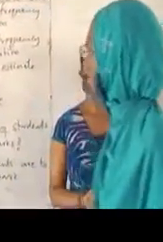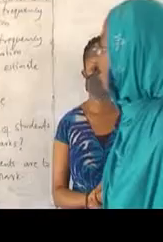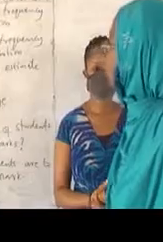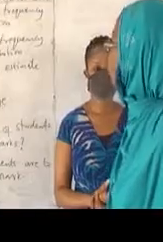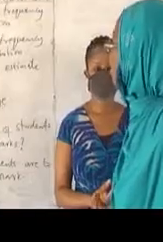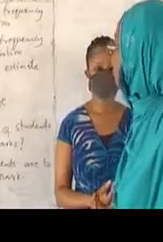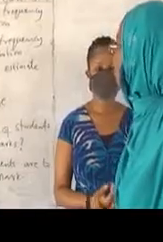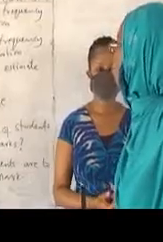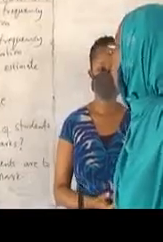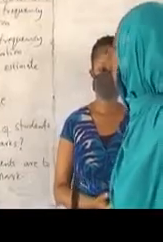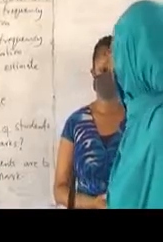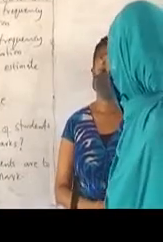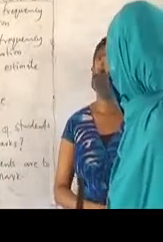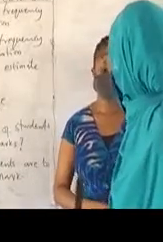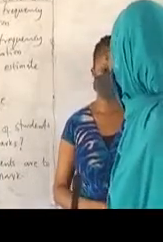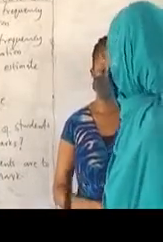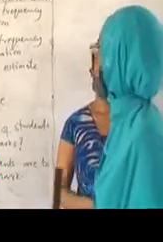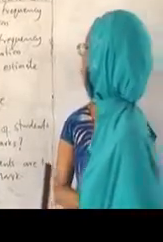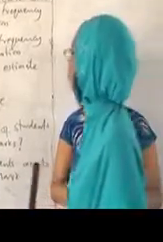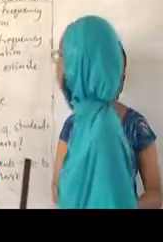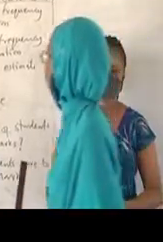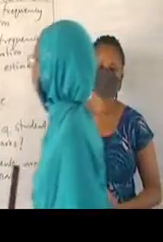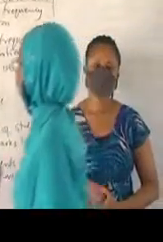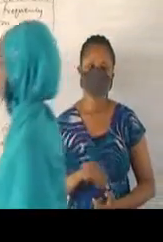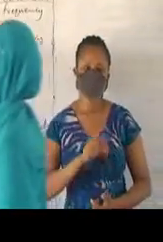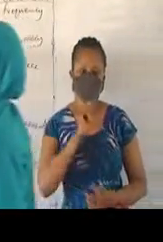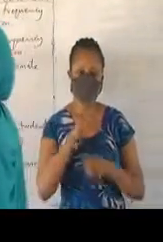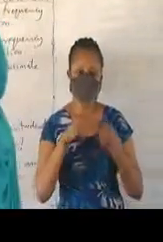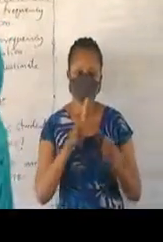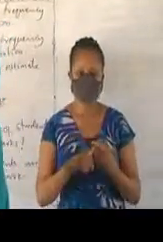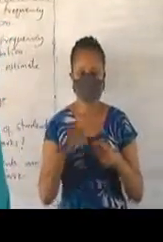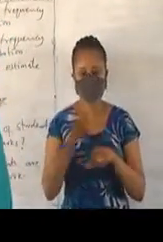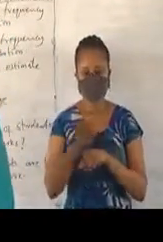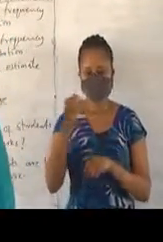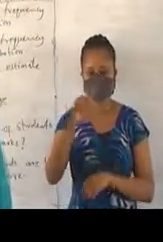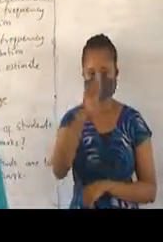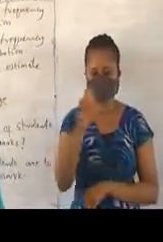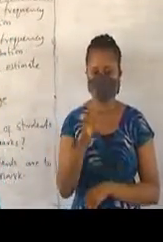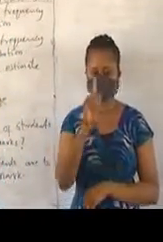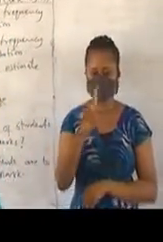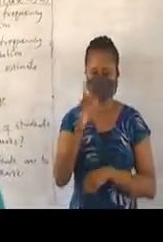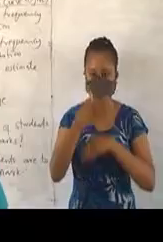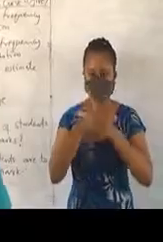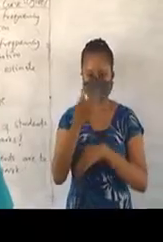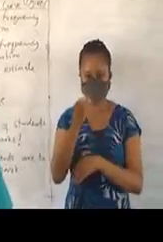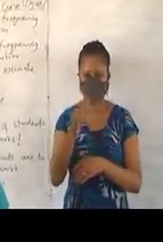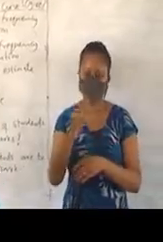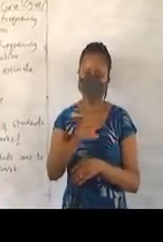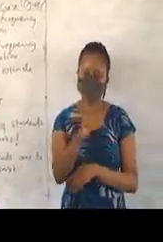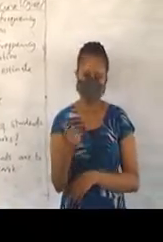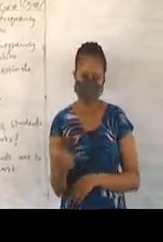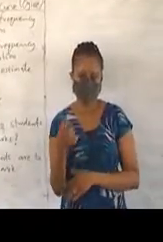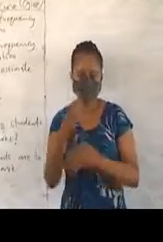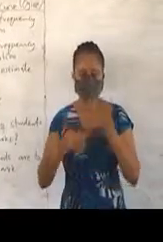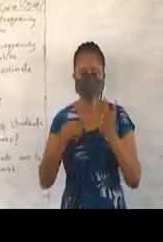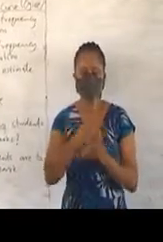what we are expected to do in an examination condition.